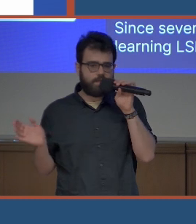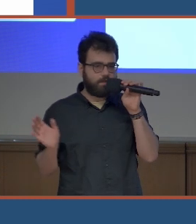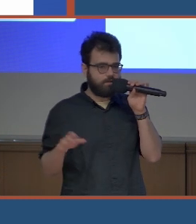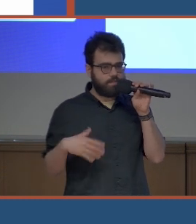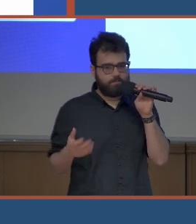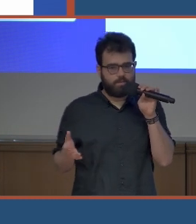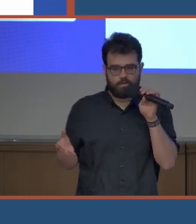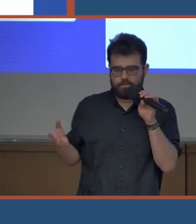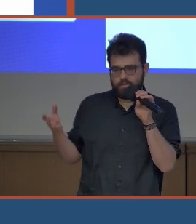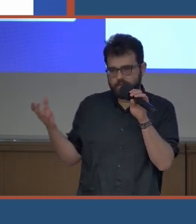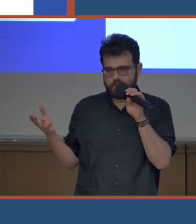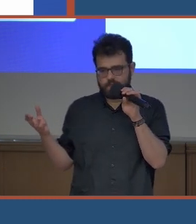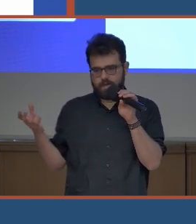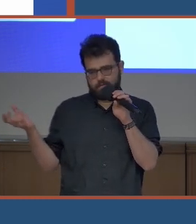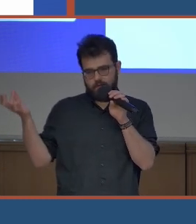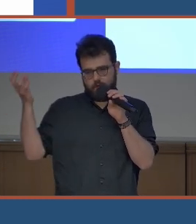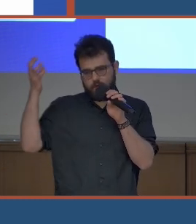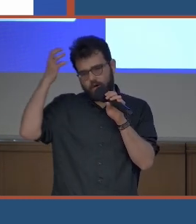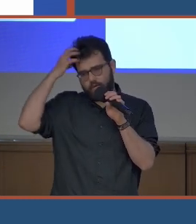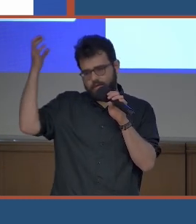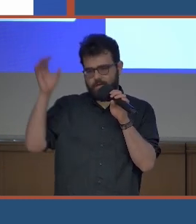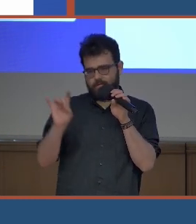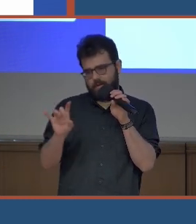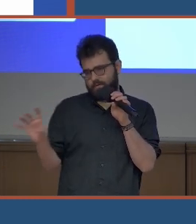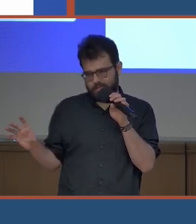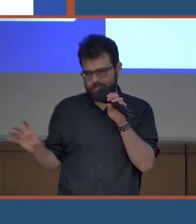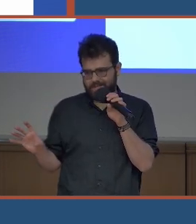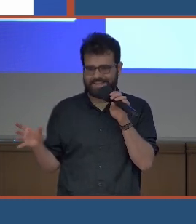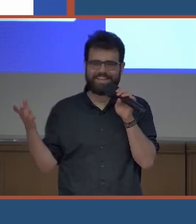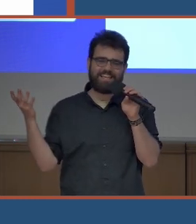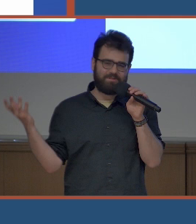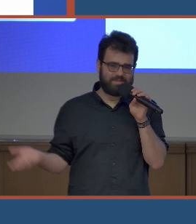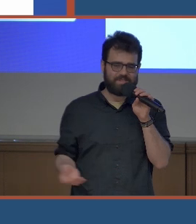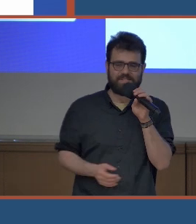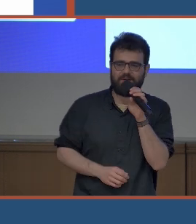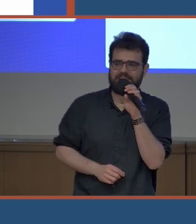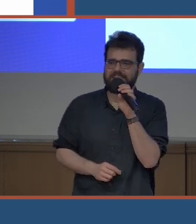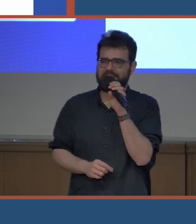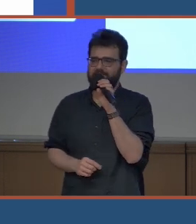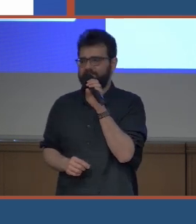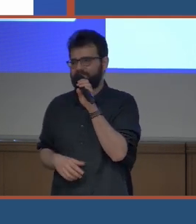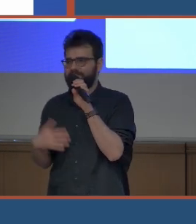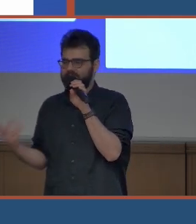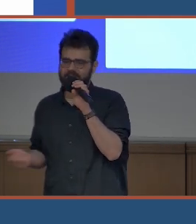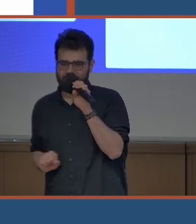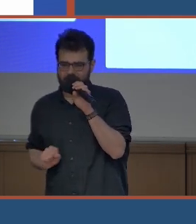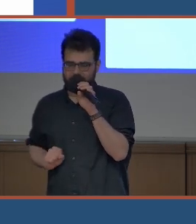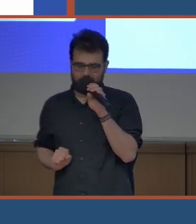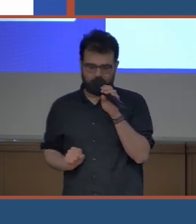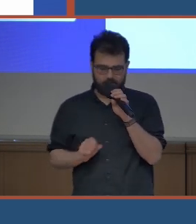interpreters and deaf people used to sign coronavirus, which is quite